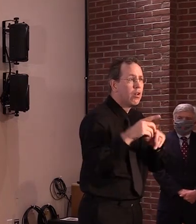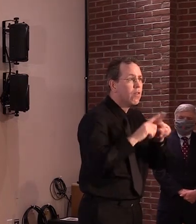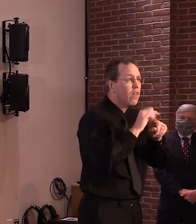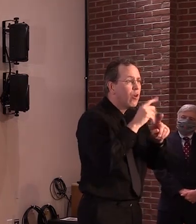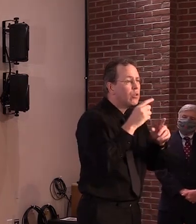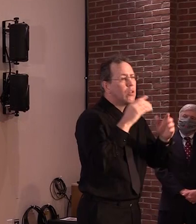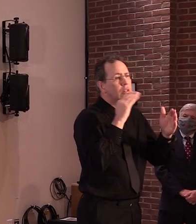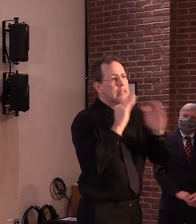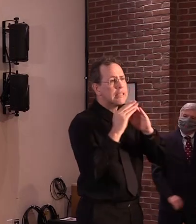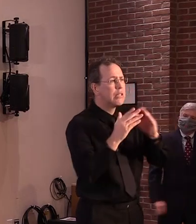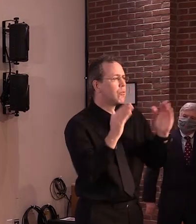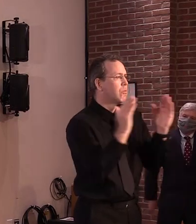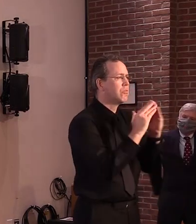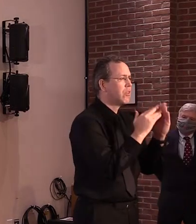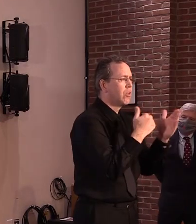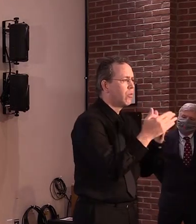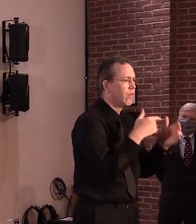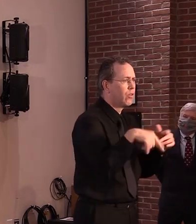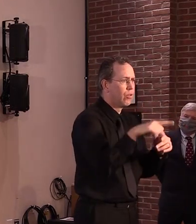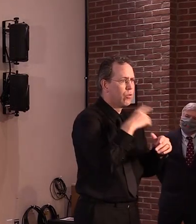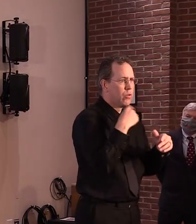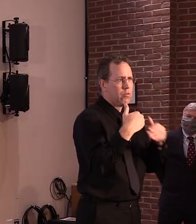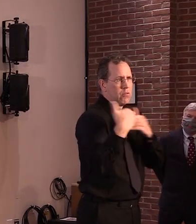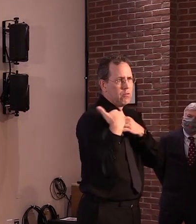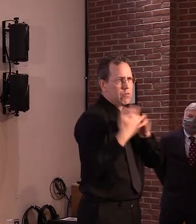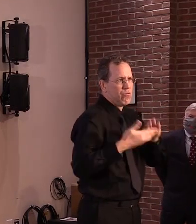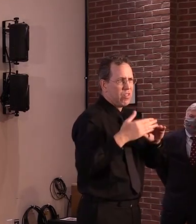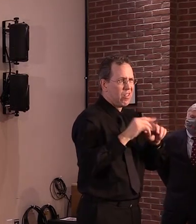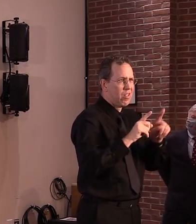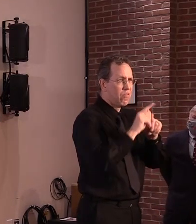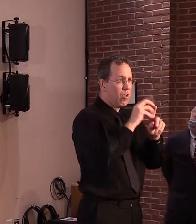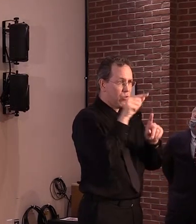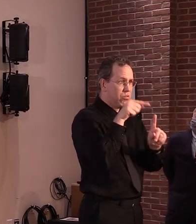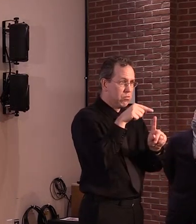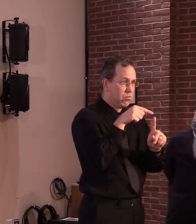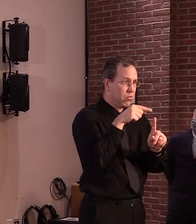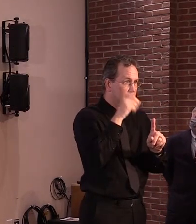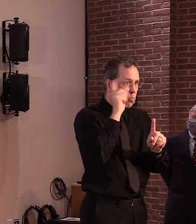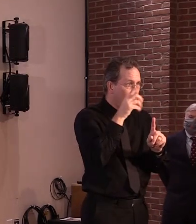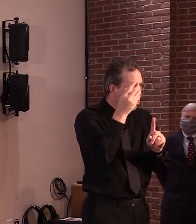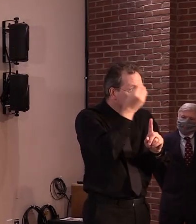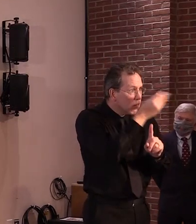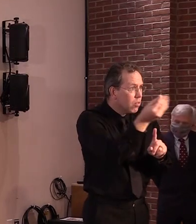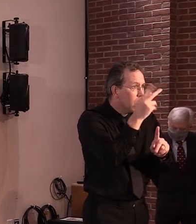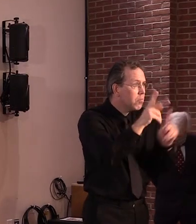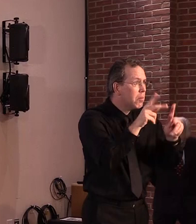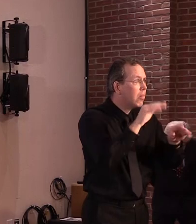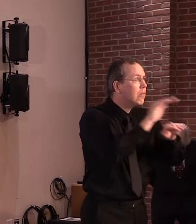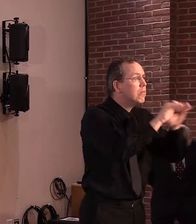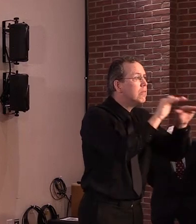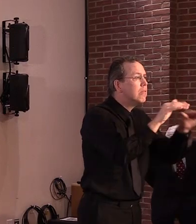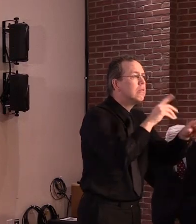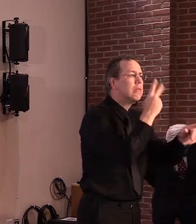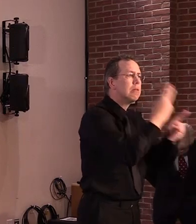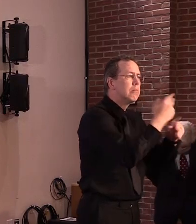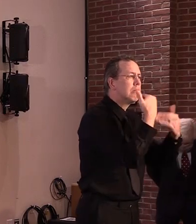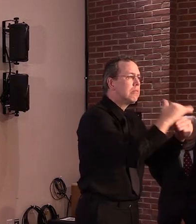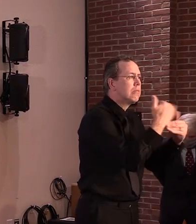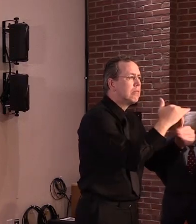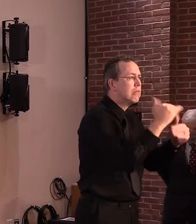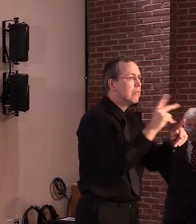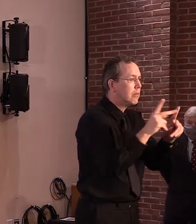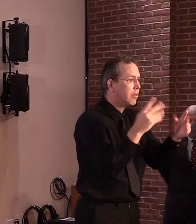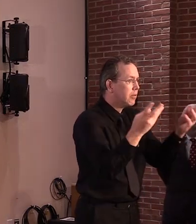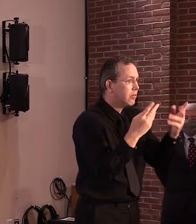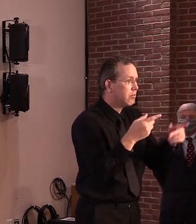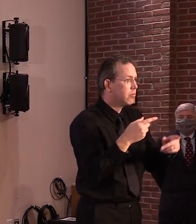take those mitigating measures? Yeah, I mean, we've already heard, obviously, there's been a number of 4th of July parades that have already